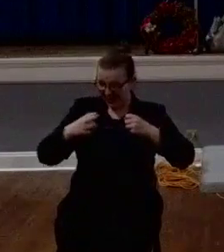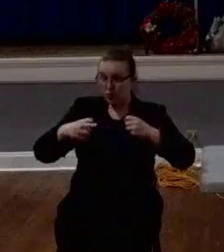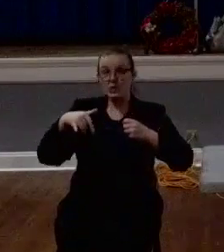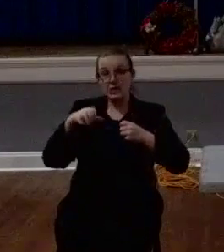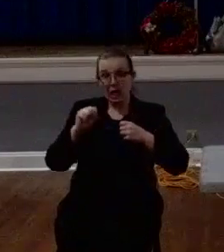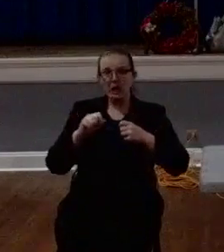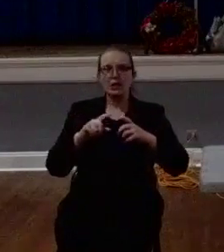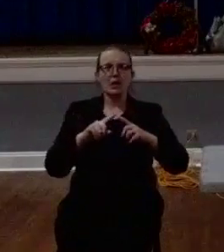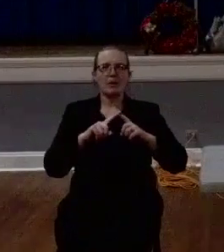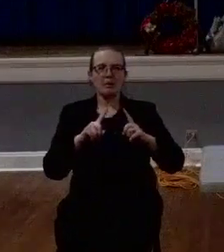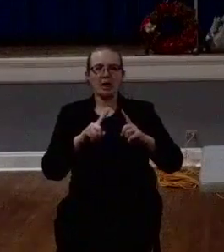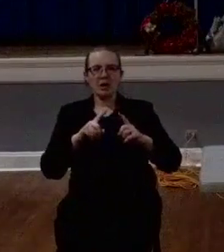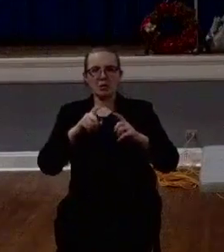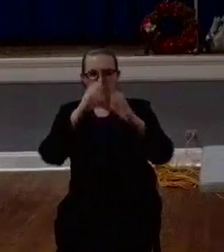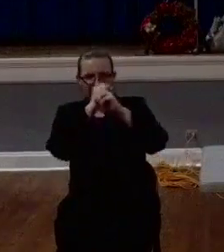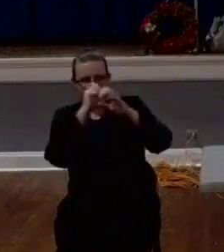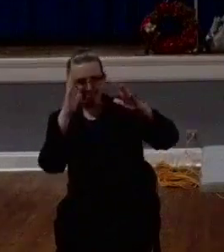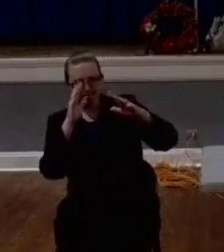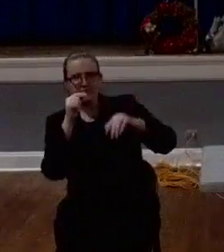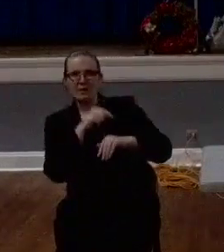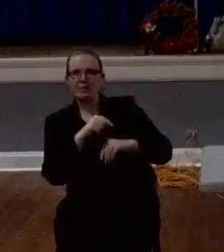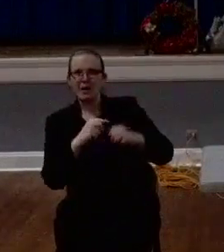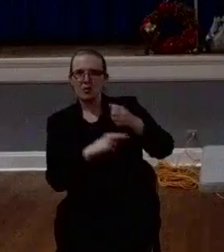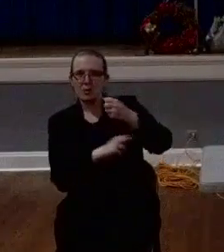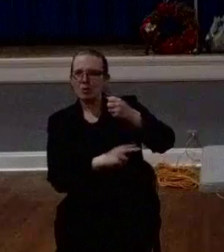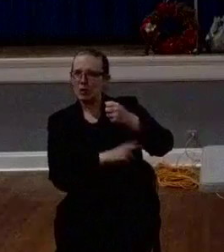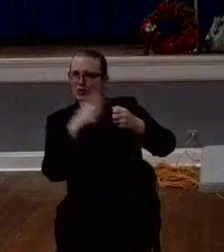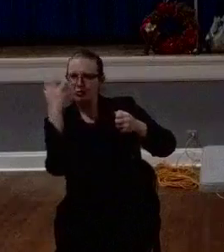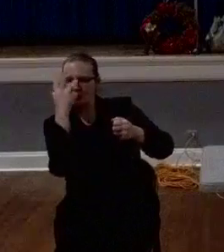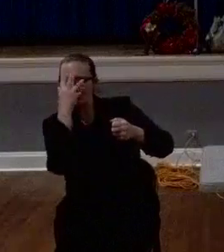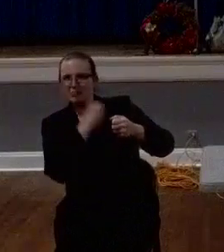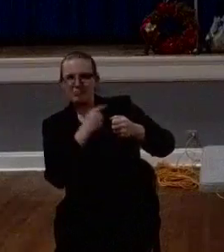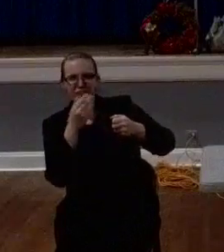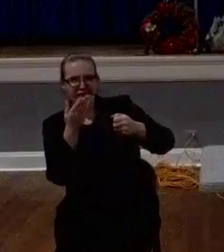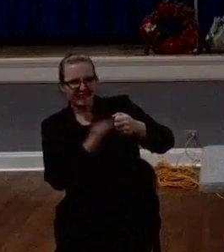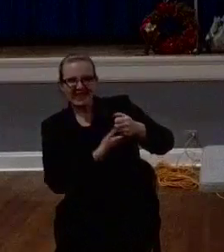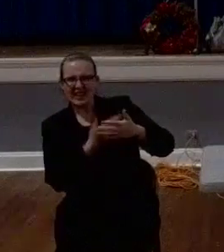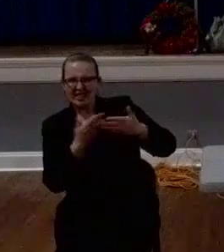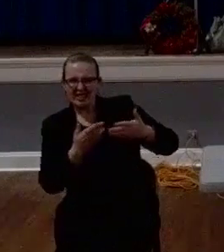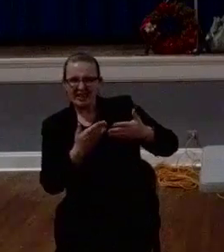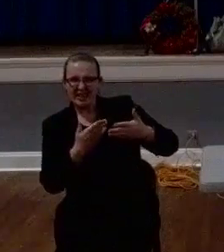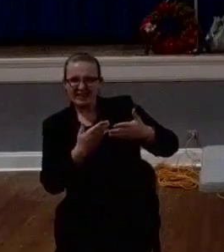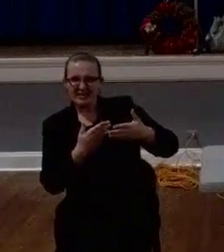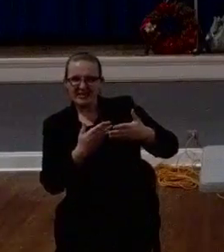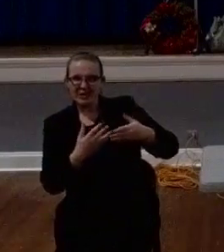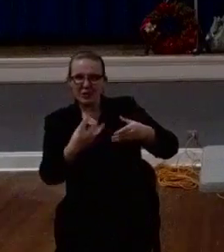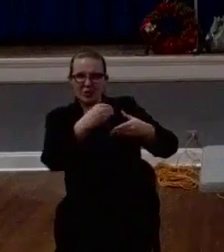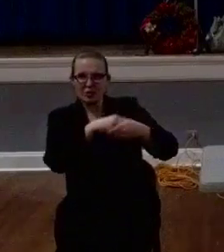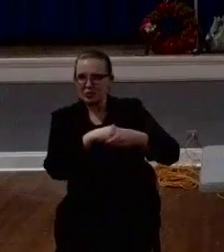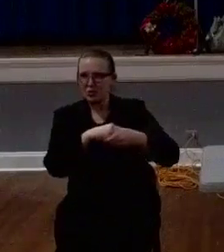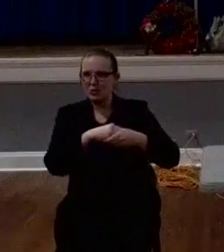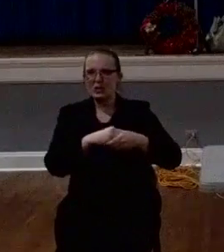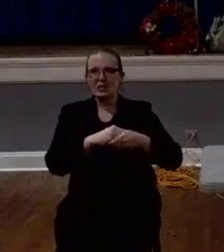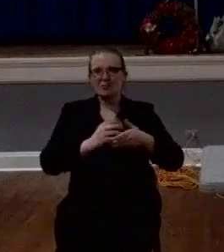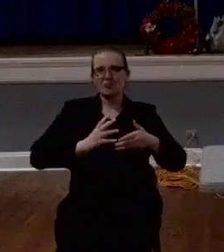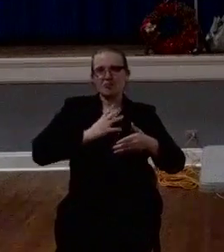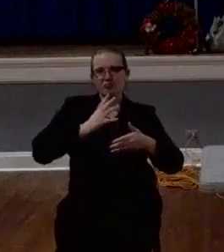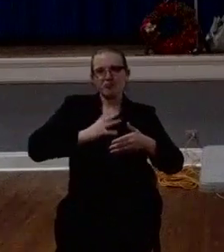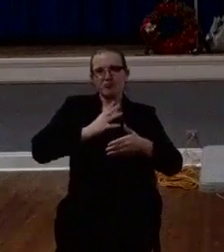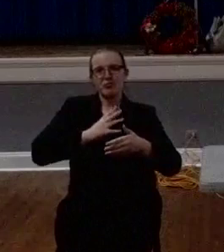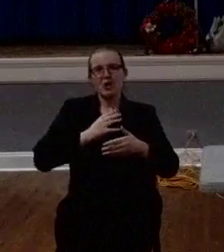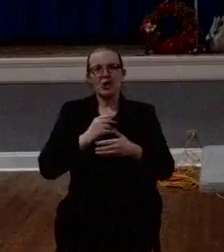also, when we think about what the bridge looks like, the elegant features of the bridge itself. And I think we had